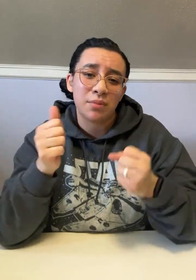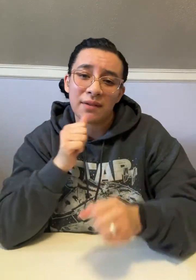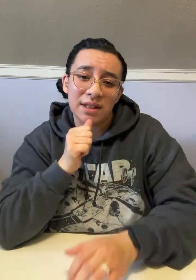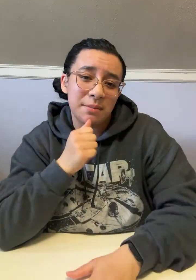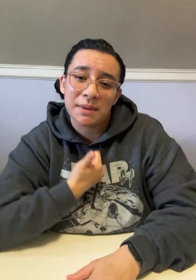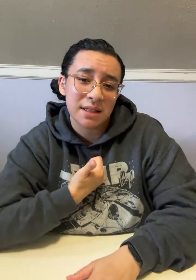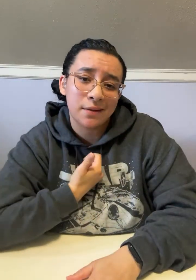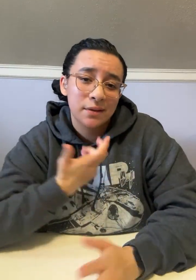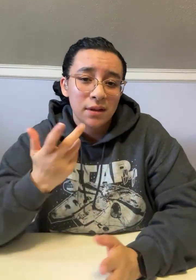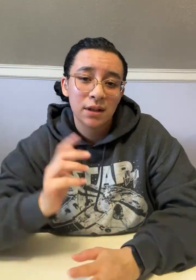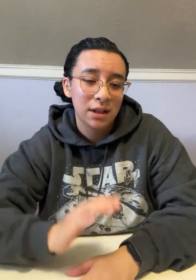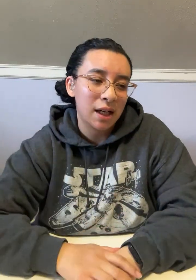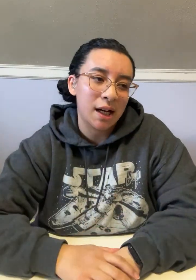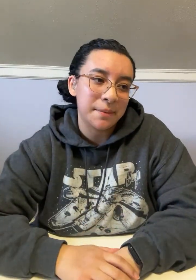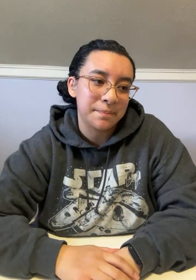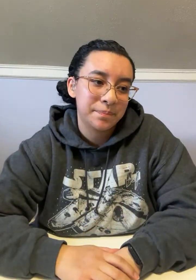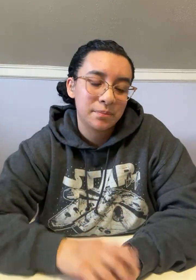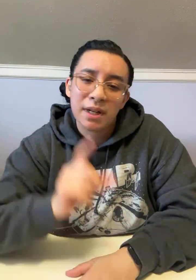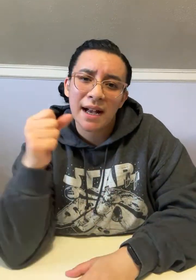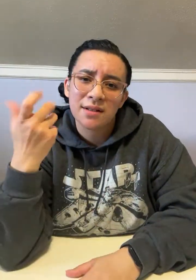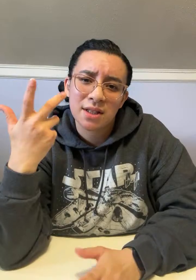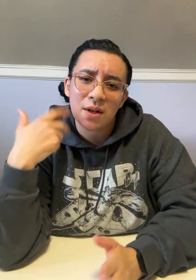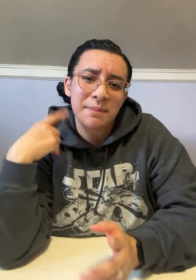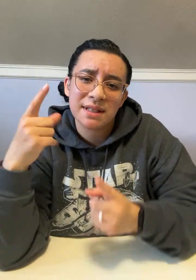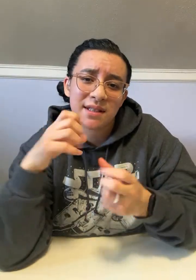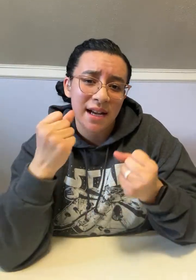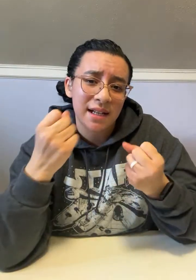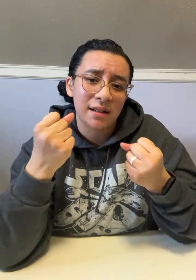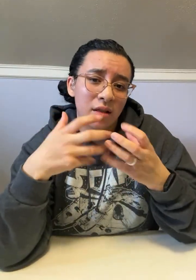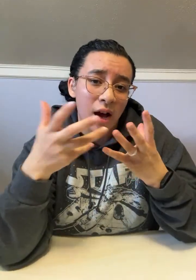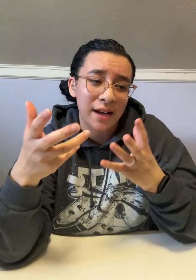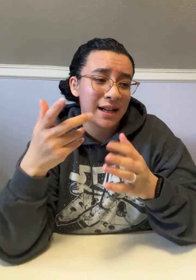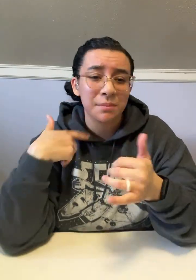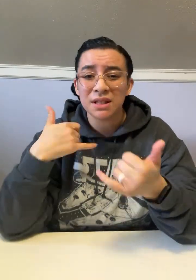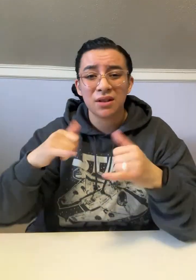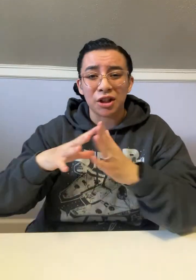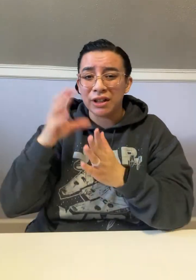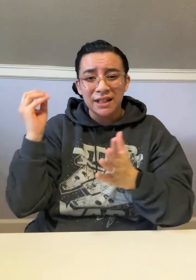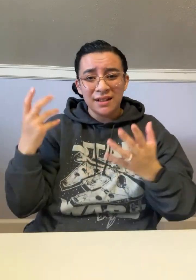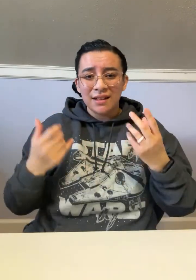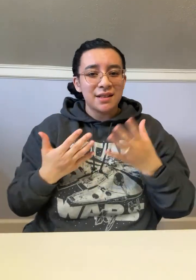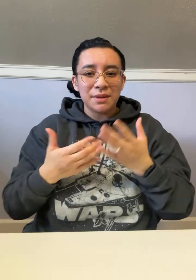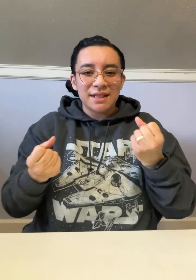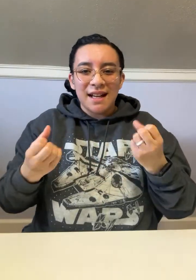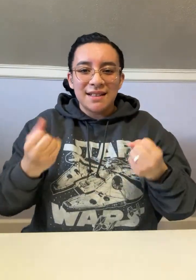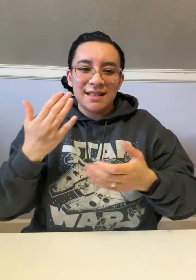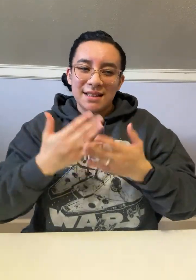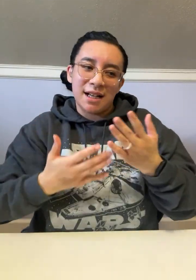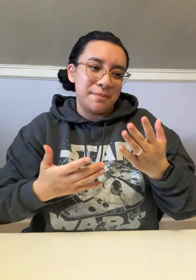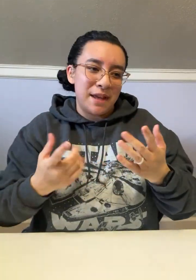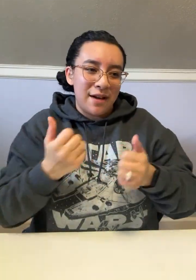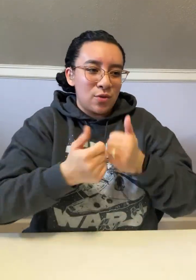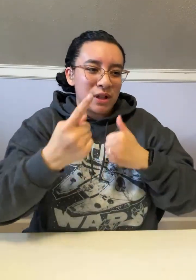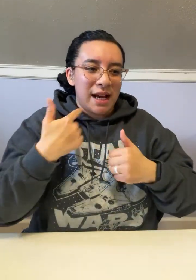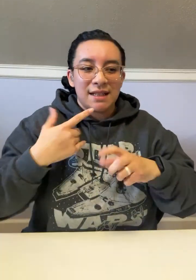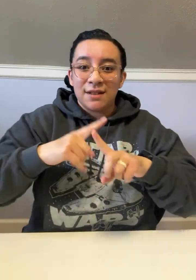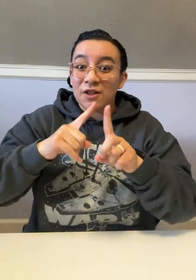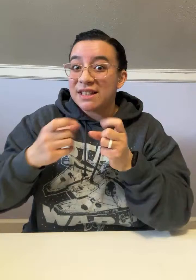privately by myself. But yeah, so I've been signing a lot and I'm still learning some of the signs. Everyone has different